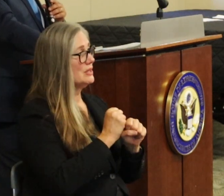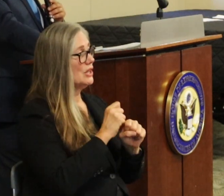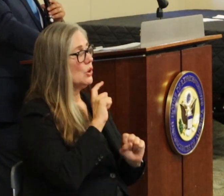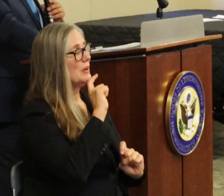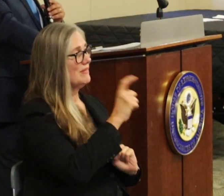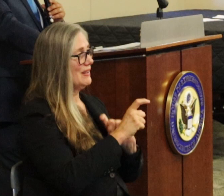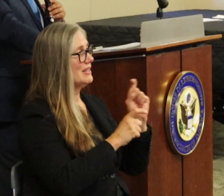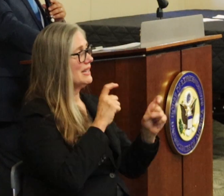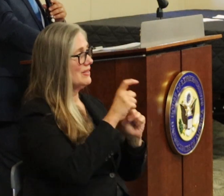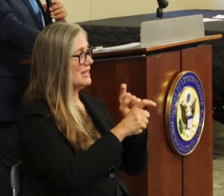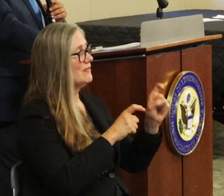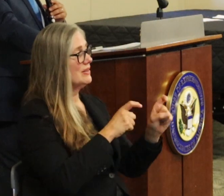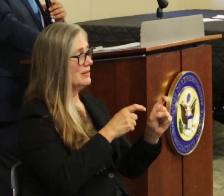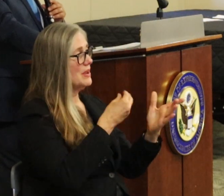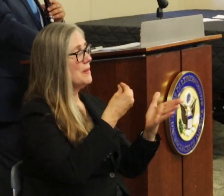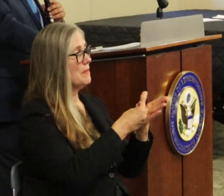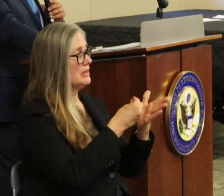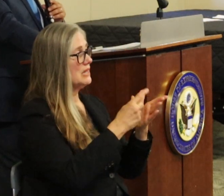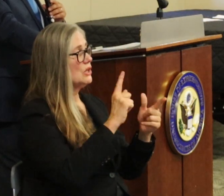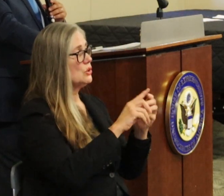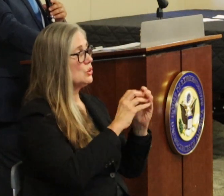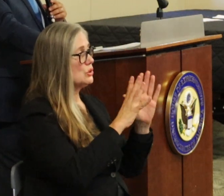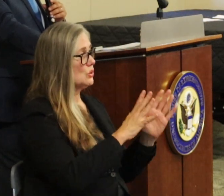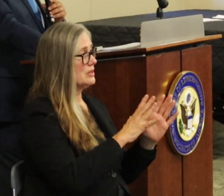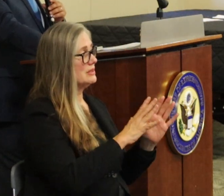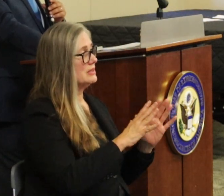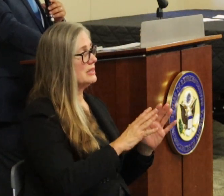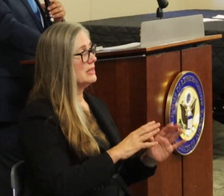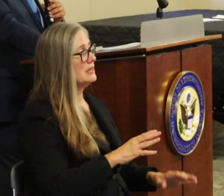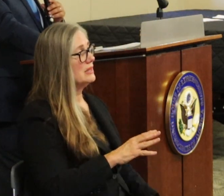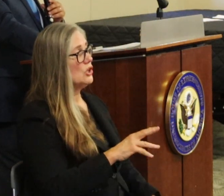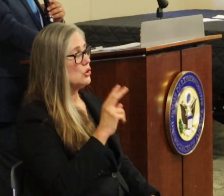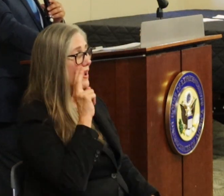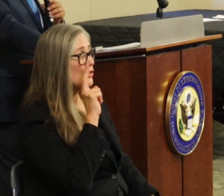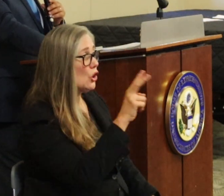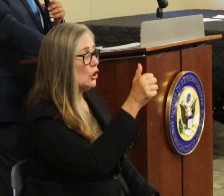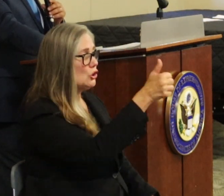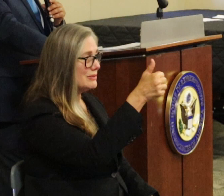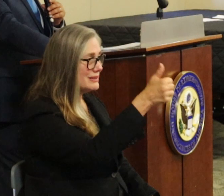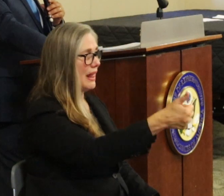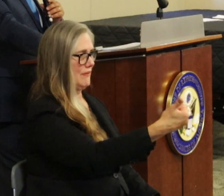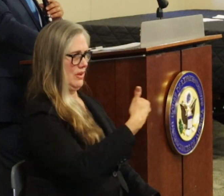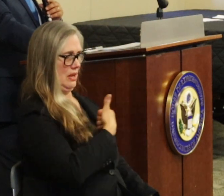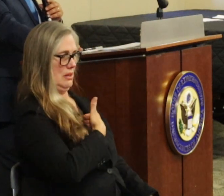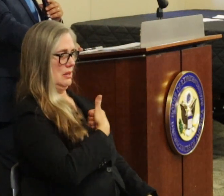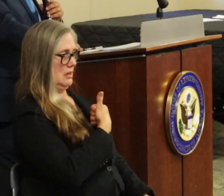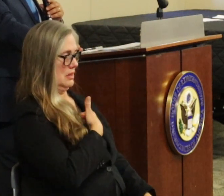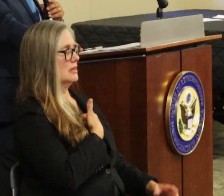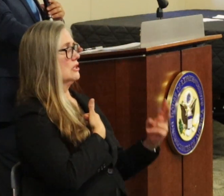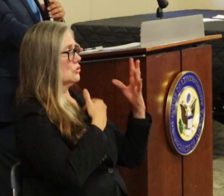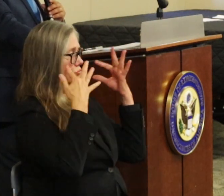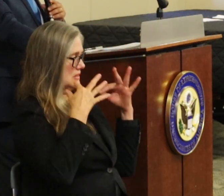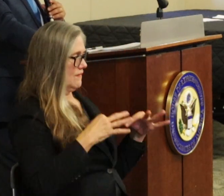awarded scholarships to students. You have to look to yourself. You have to take the issue on your own hands and